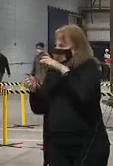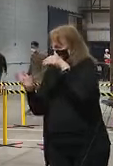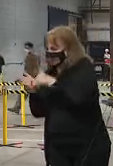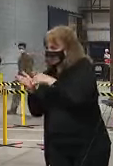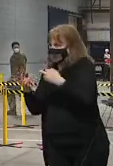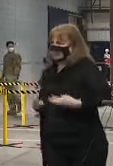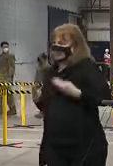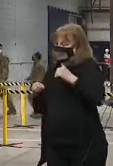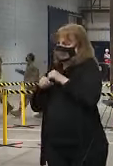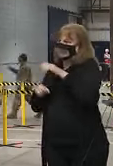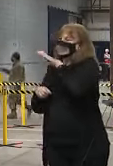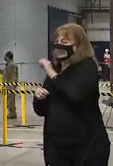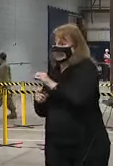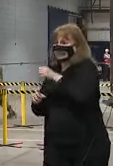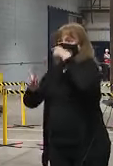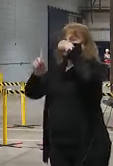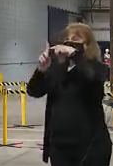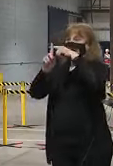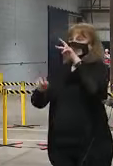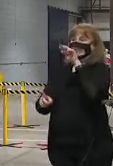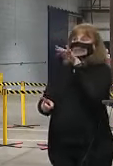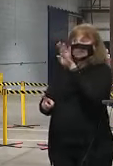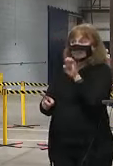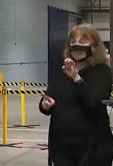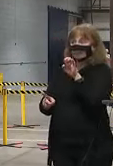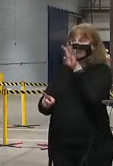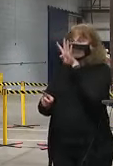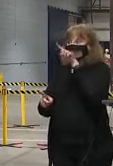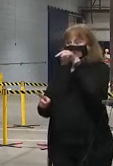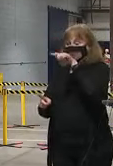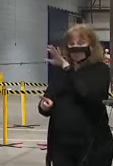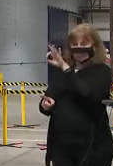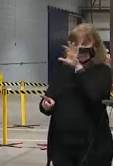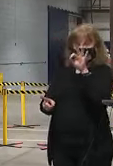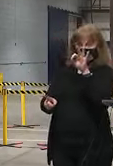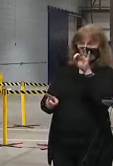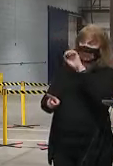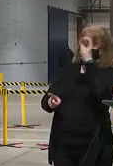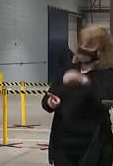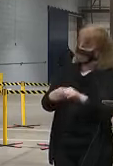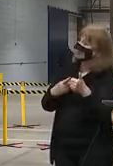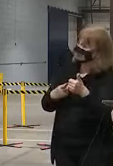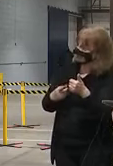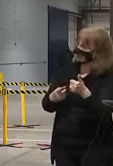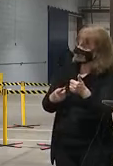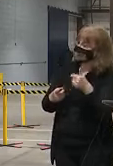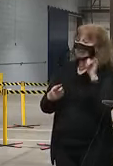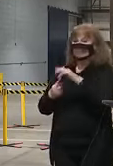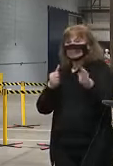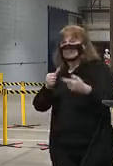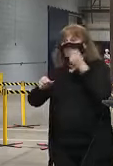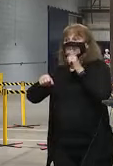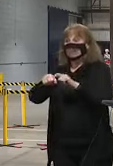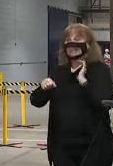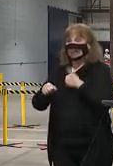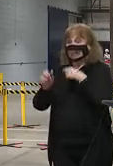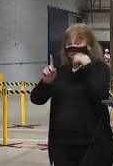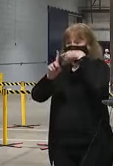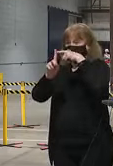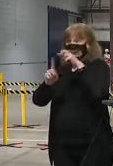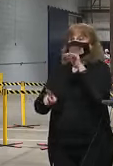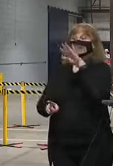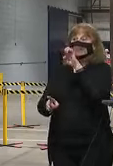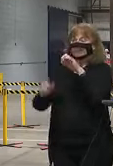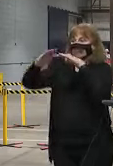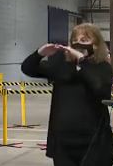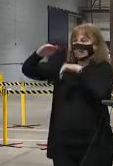County, and our positivity rate was 4.99%. This is the first time our positivity rate has